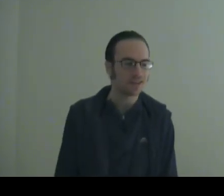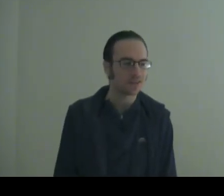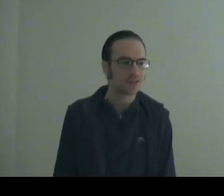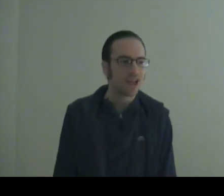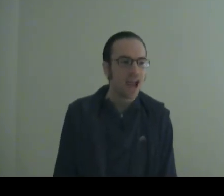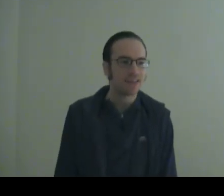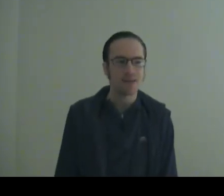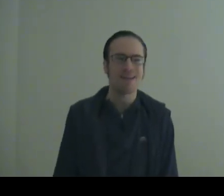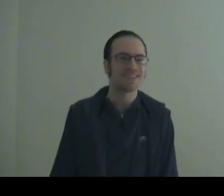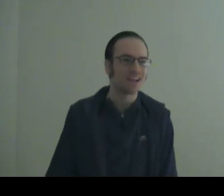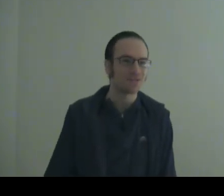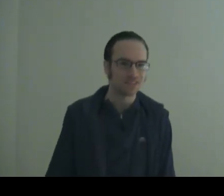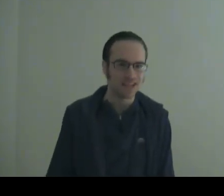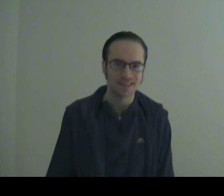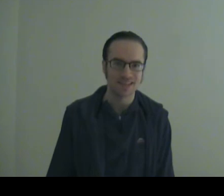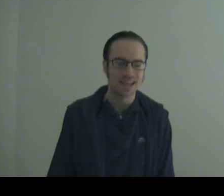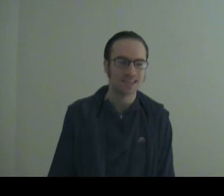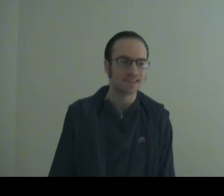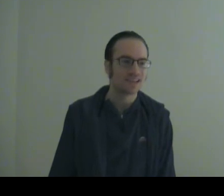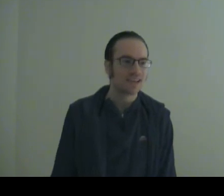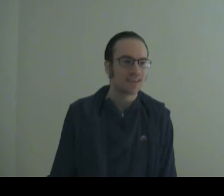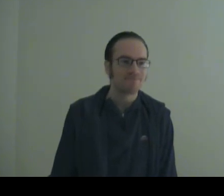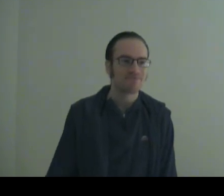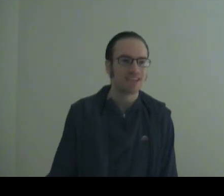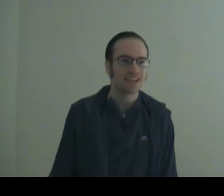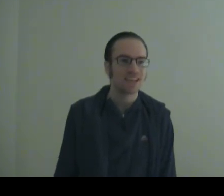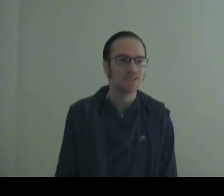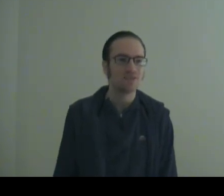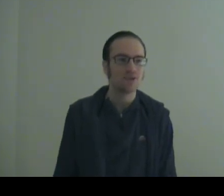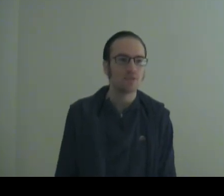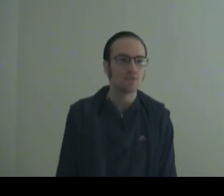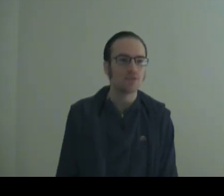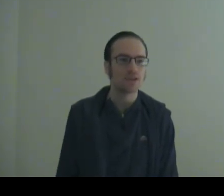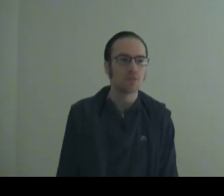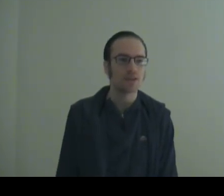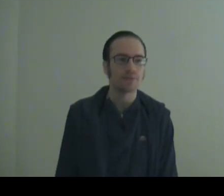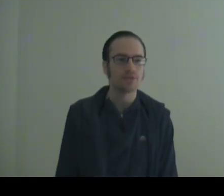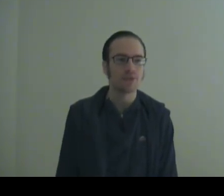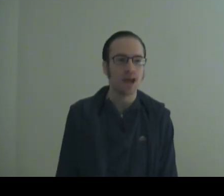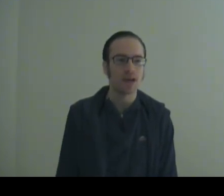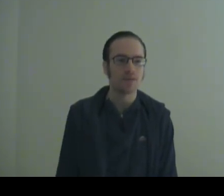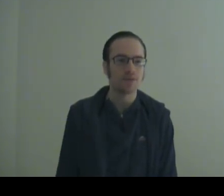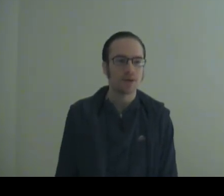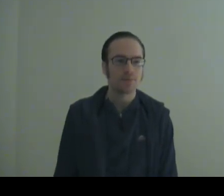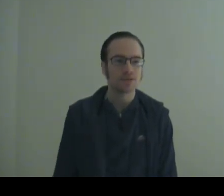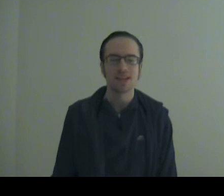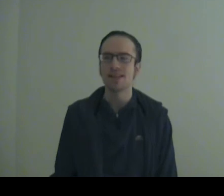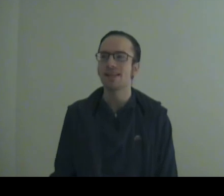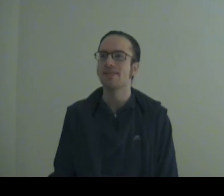allowed to. And that makes a lot of sense. It's... You don't really want them to have... It's